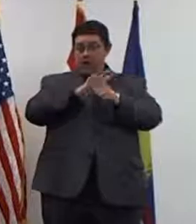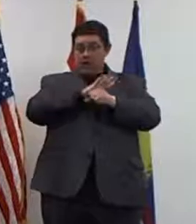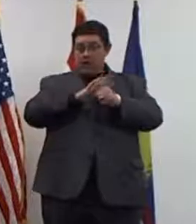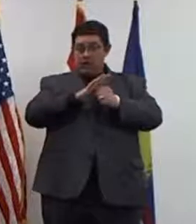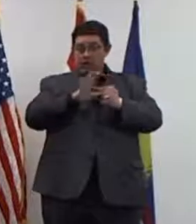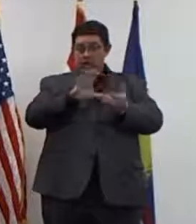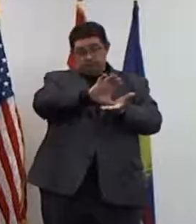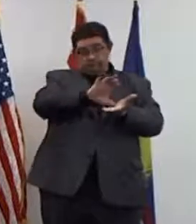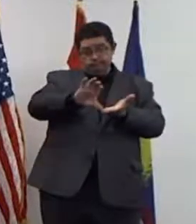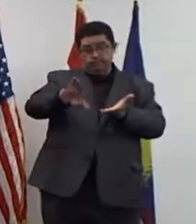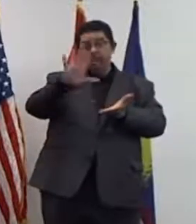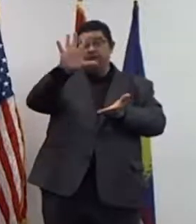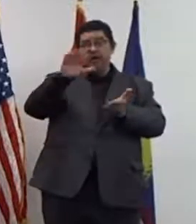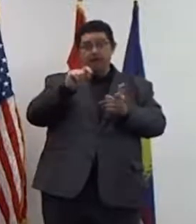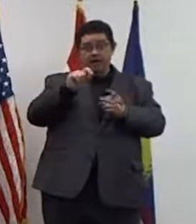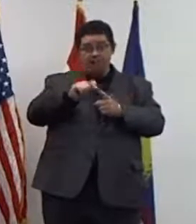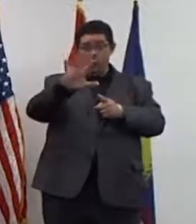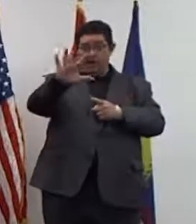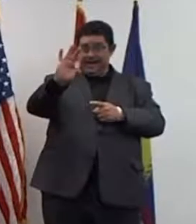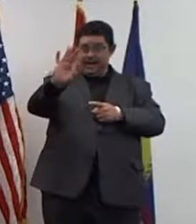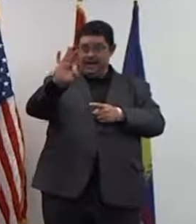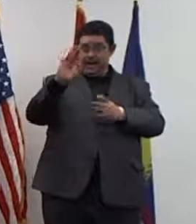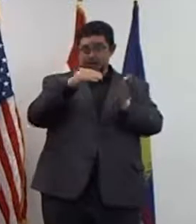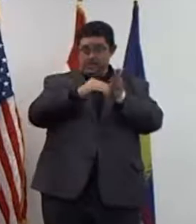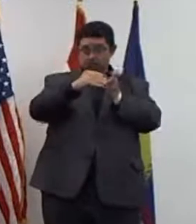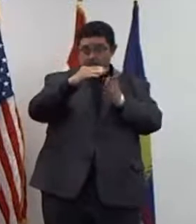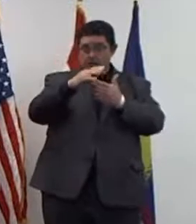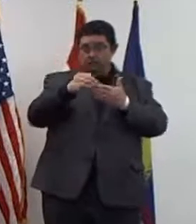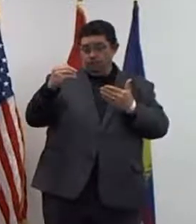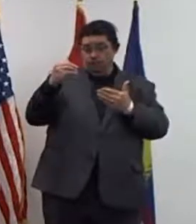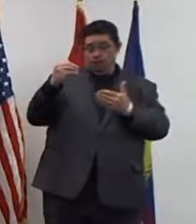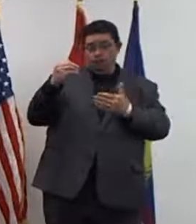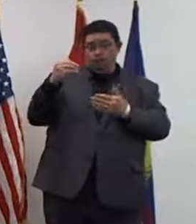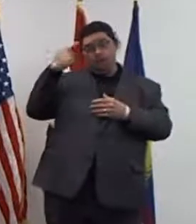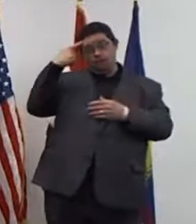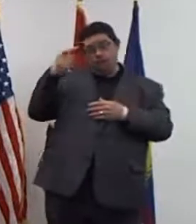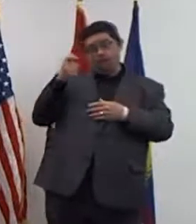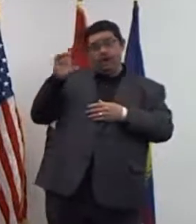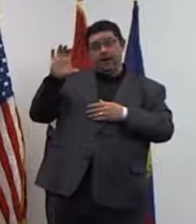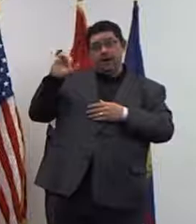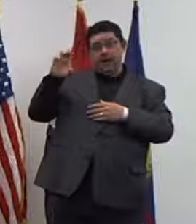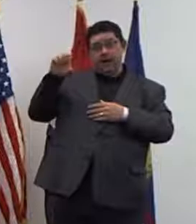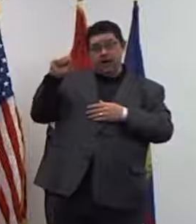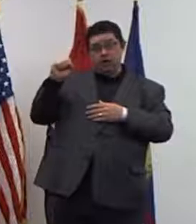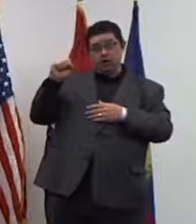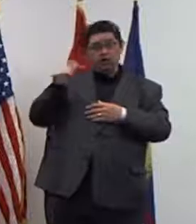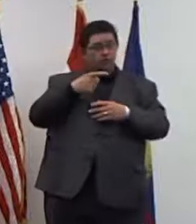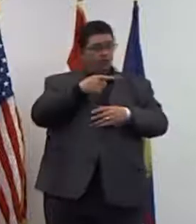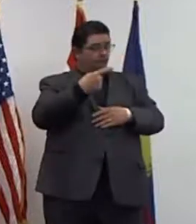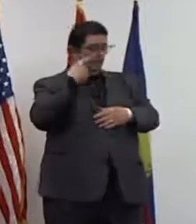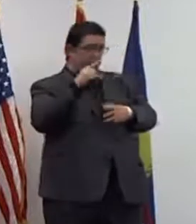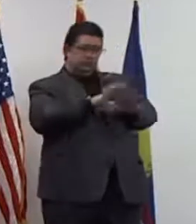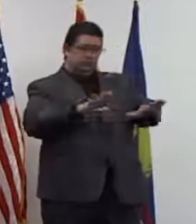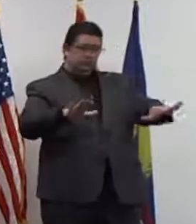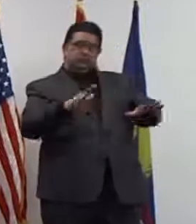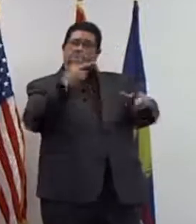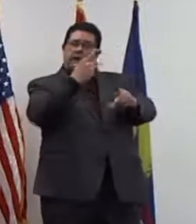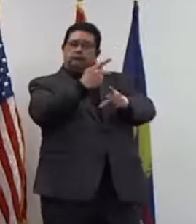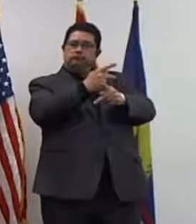$5.9 million from its CARES funding that will go to the Child Care Relief Program. All